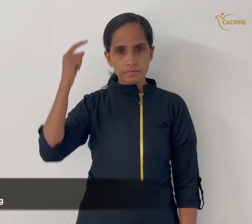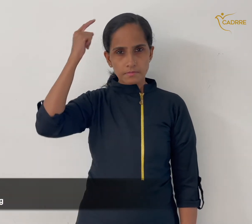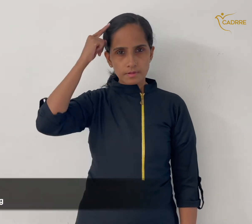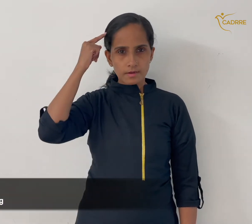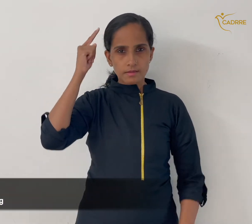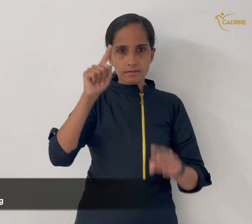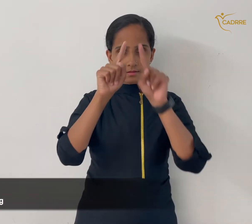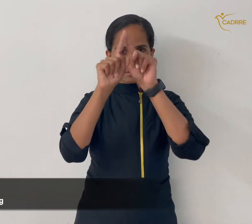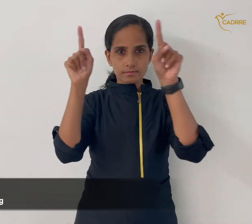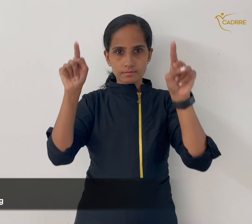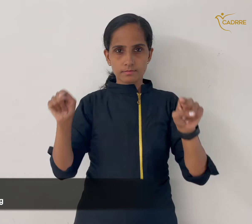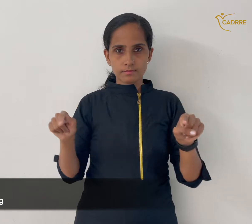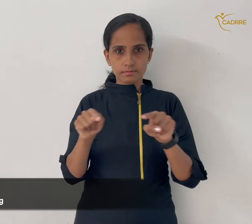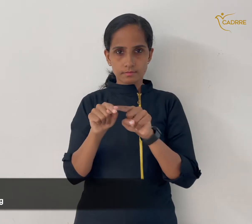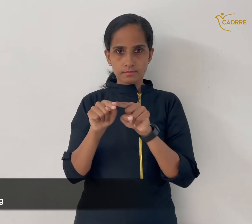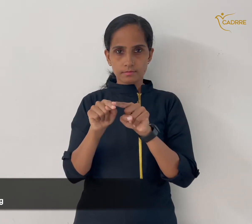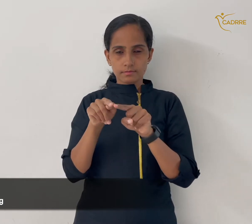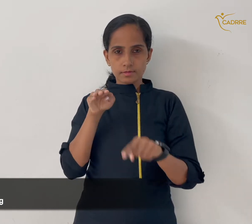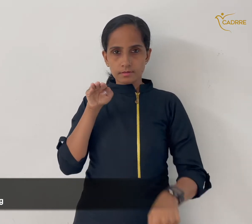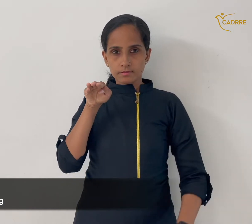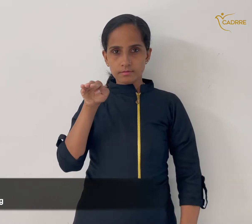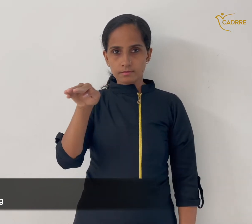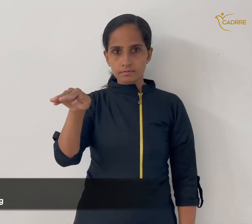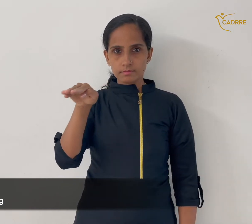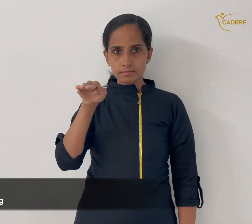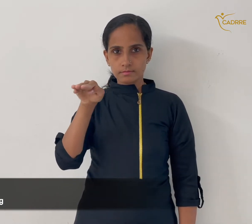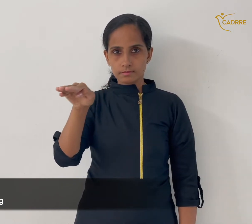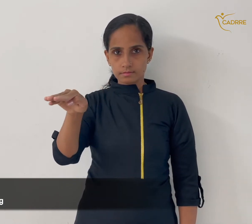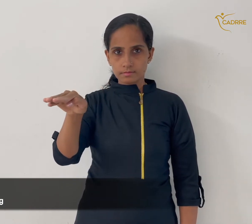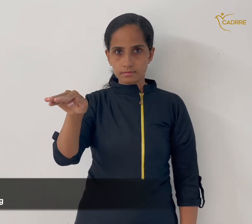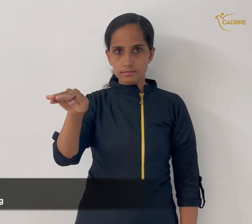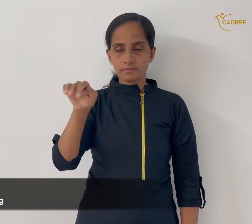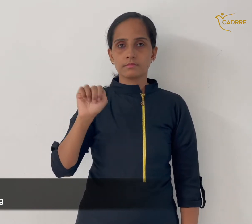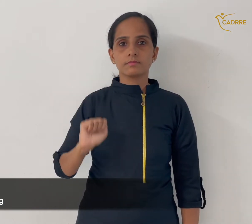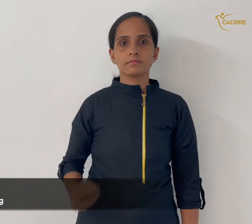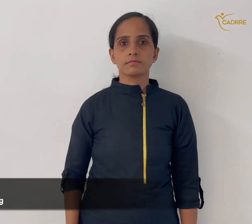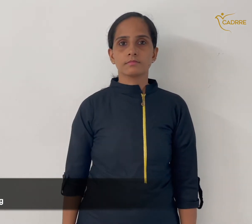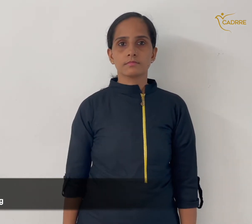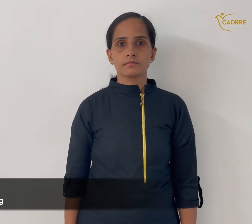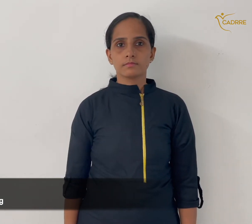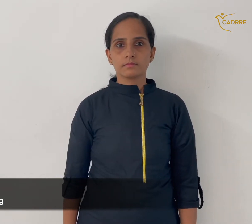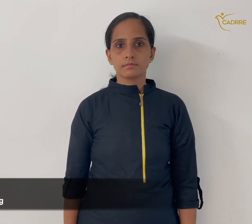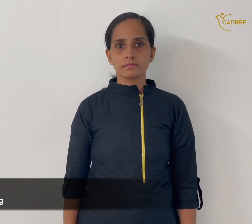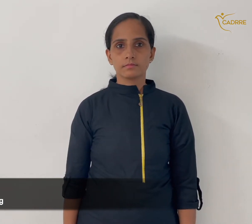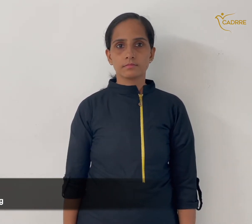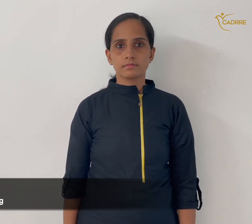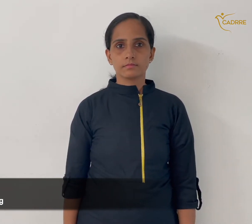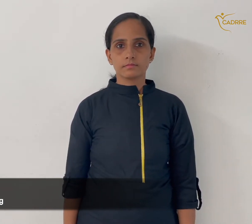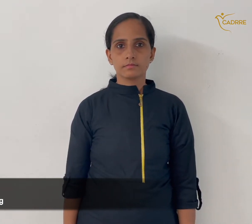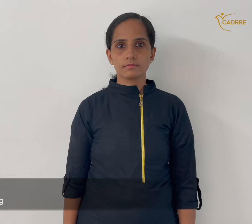floppy disk black and square and inserting